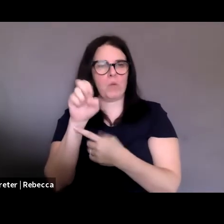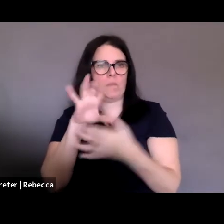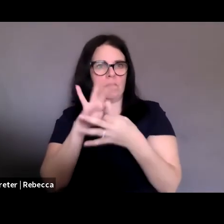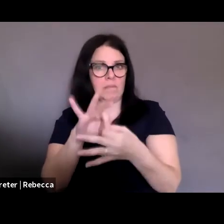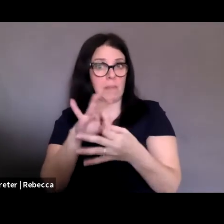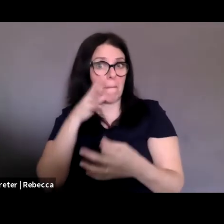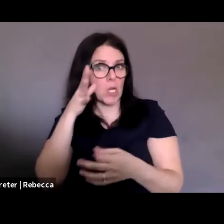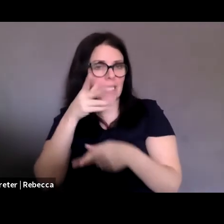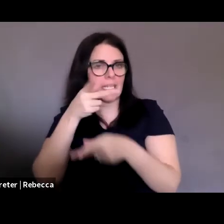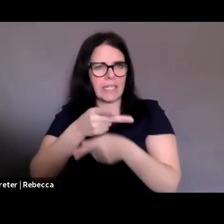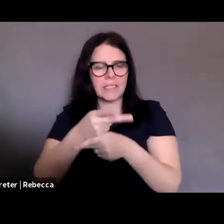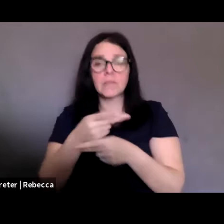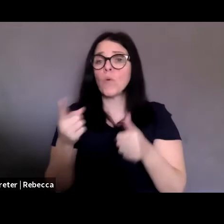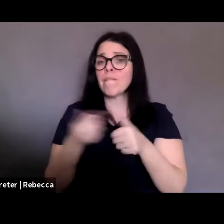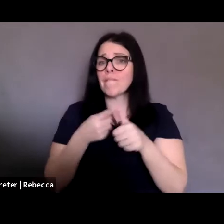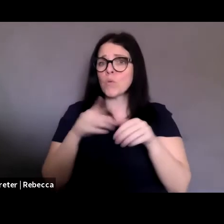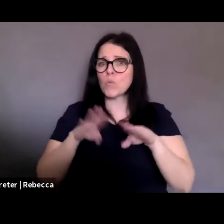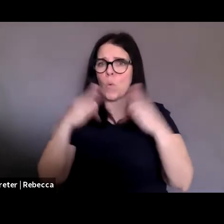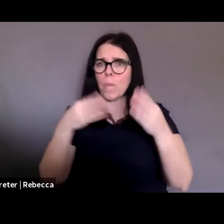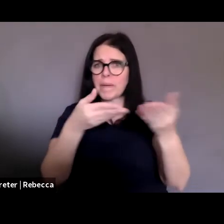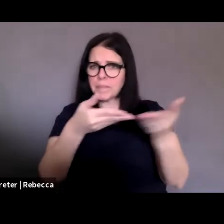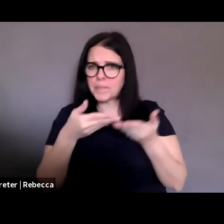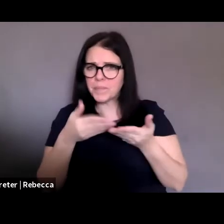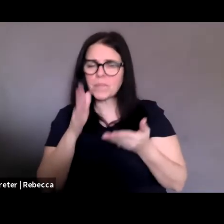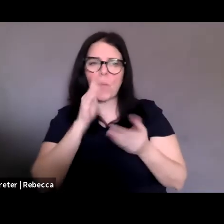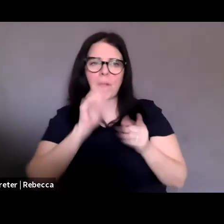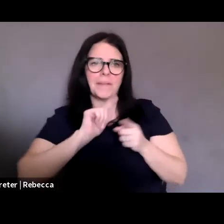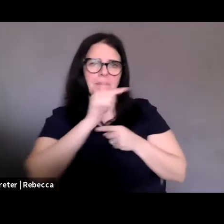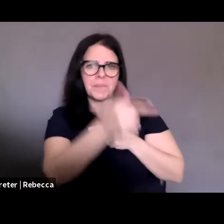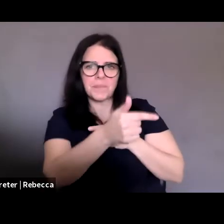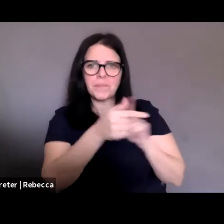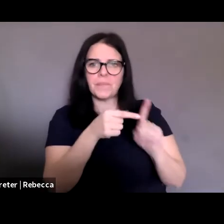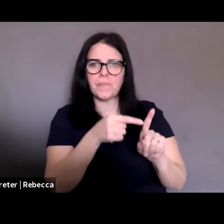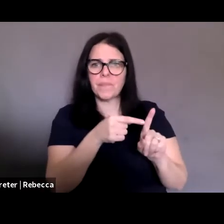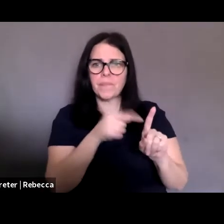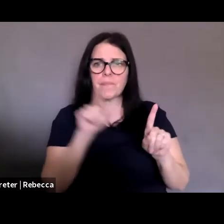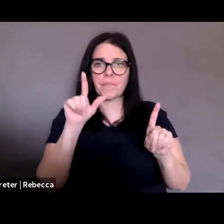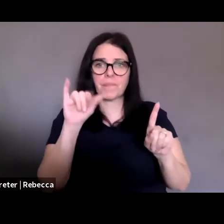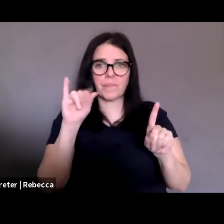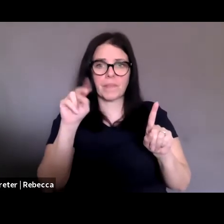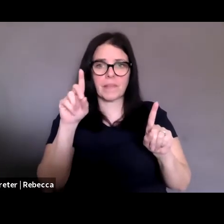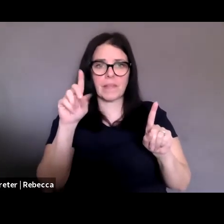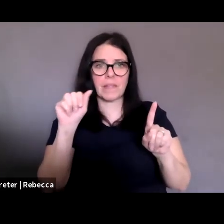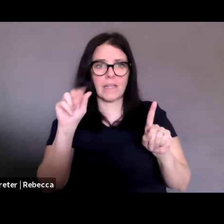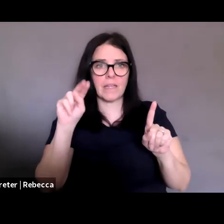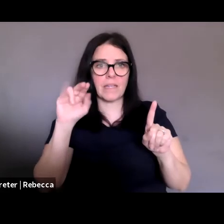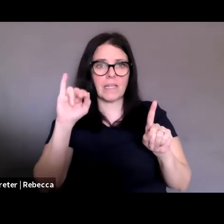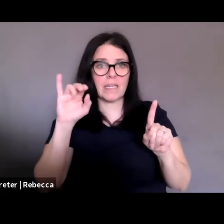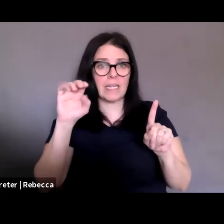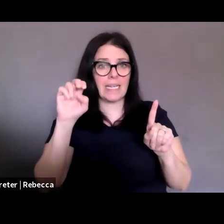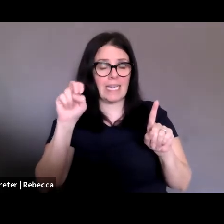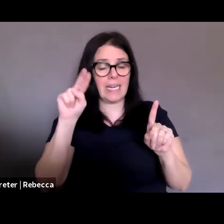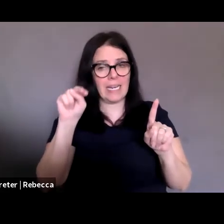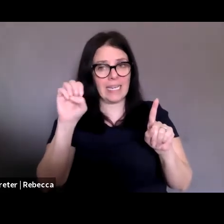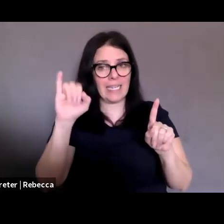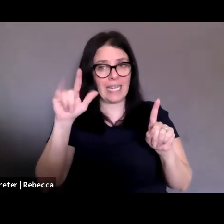To get us started today, I'm pleased to turn things over to Linda Neilson. Linda is